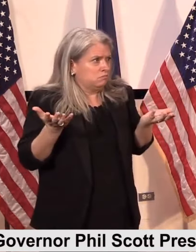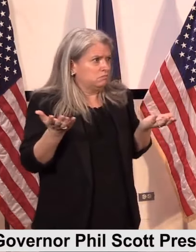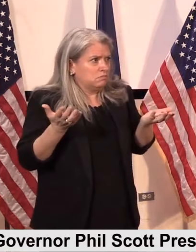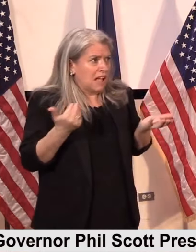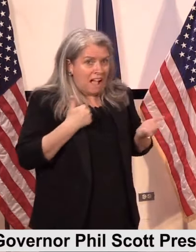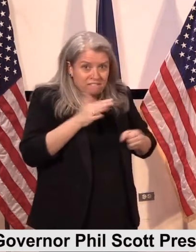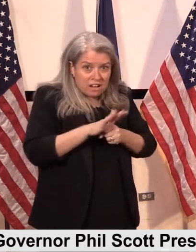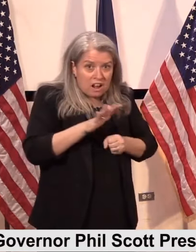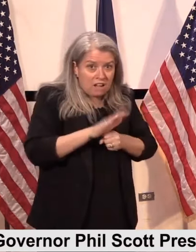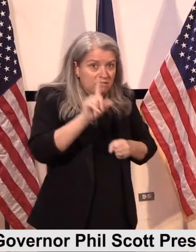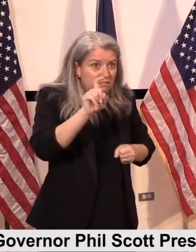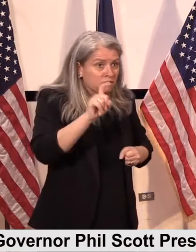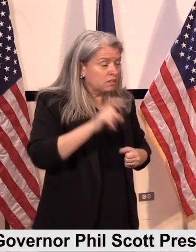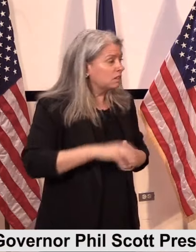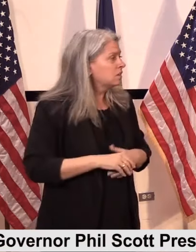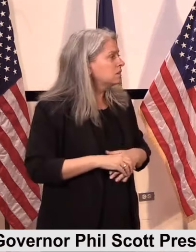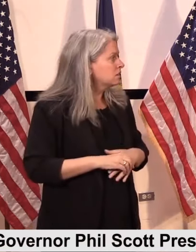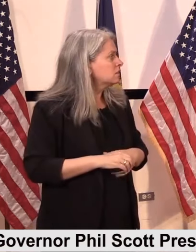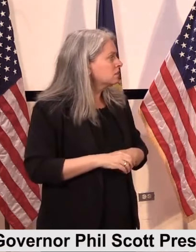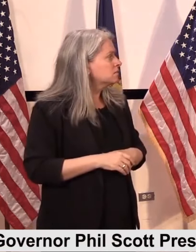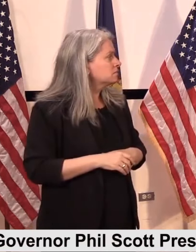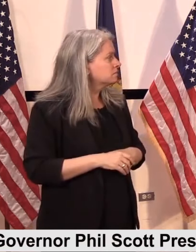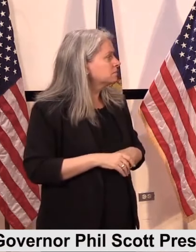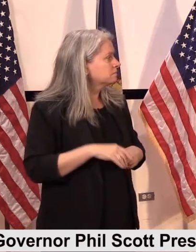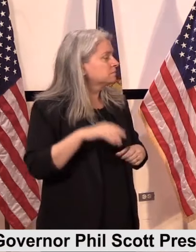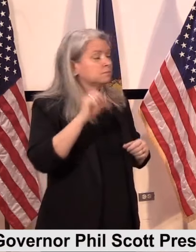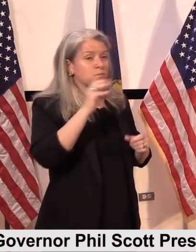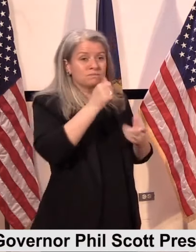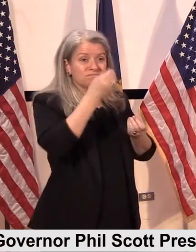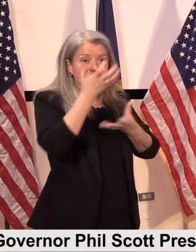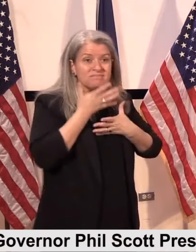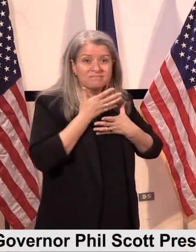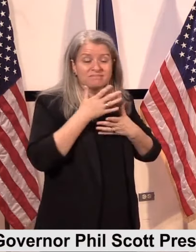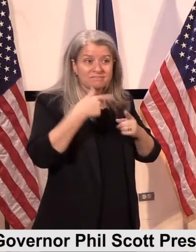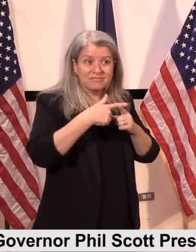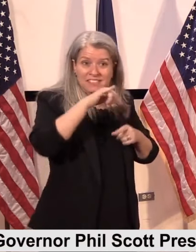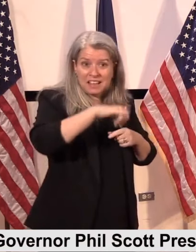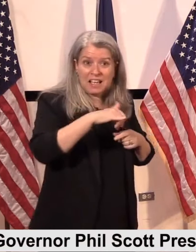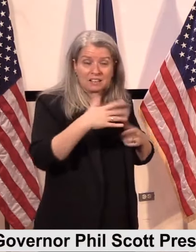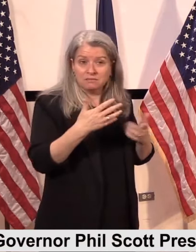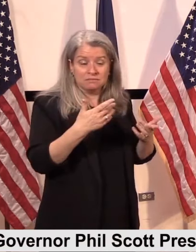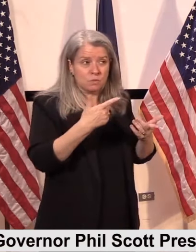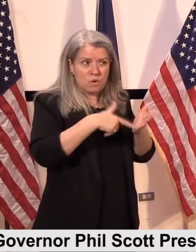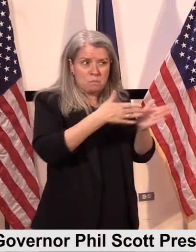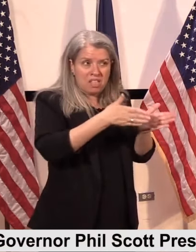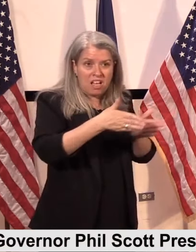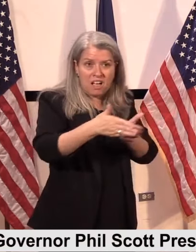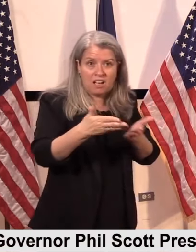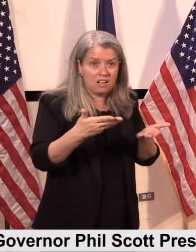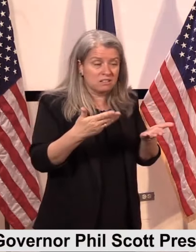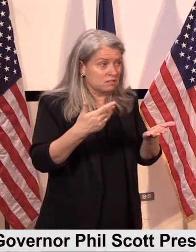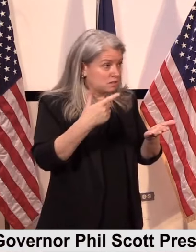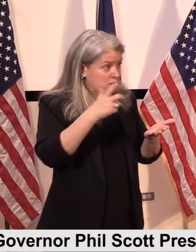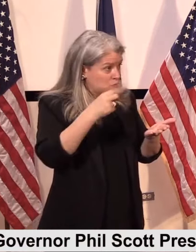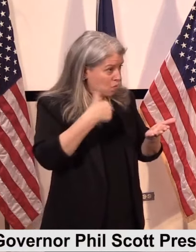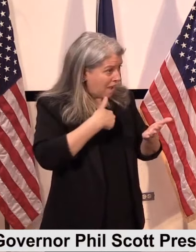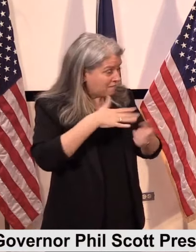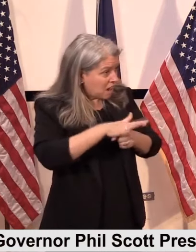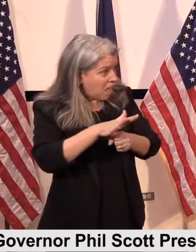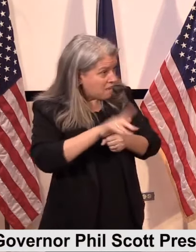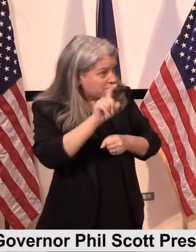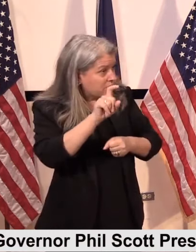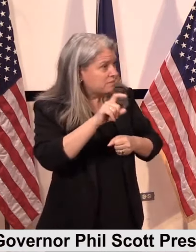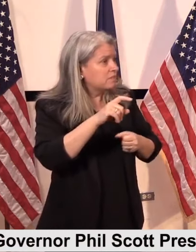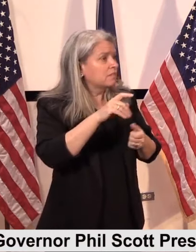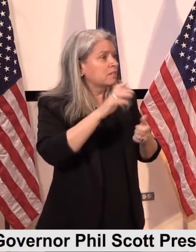state is putting out. So what can you tell me about the data the state has for that, and are you planning to release any of that